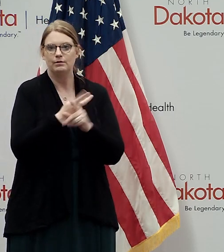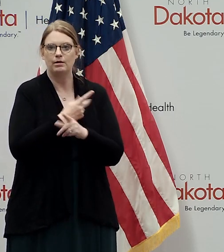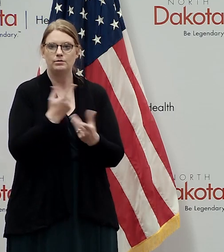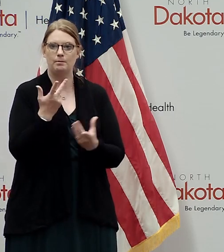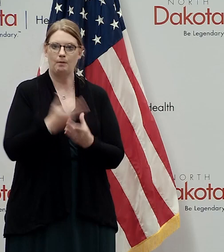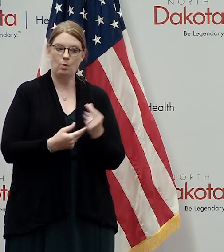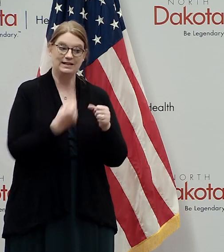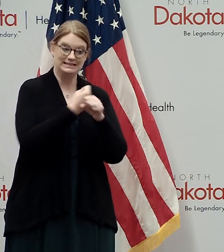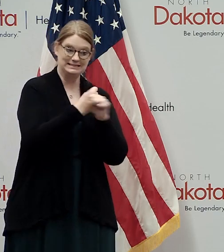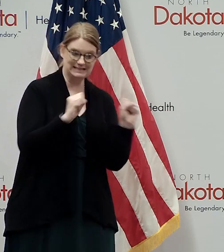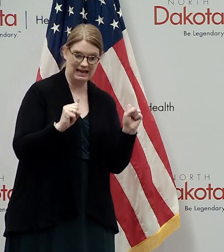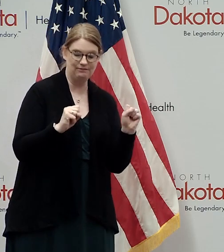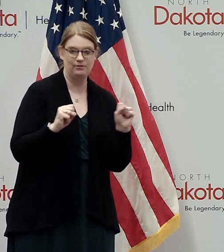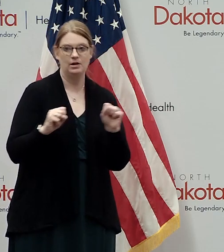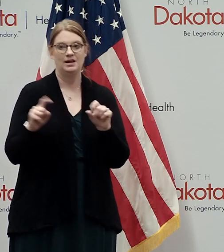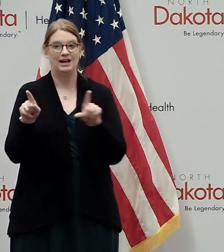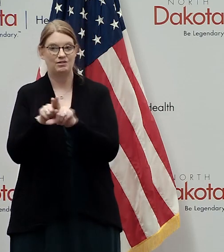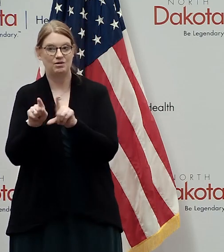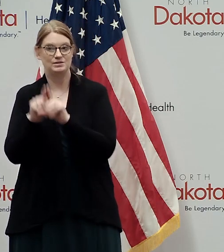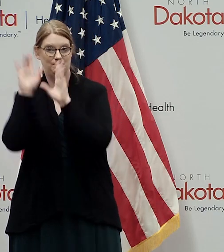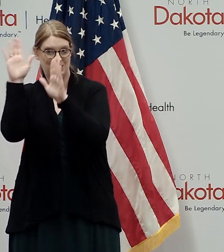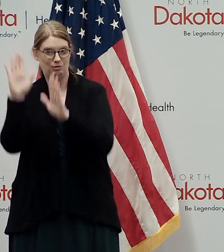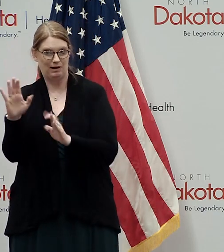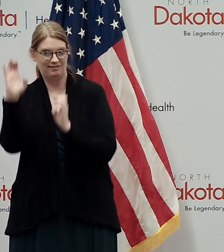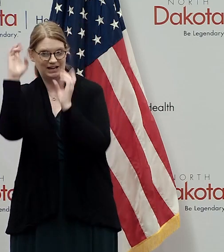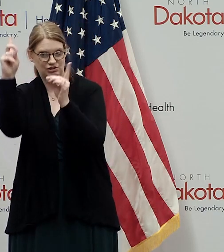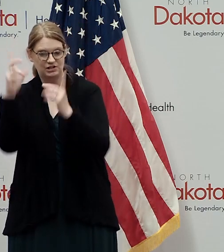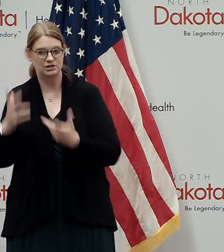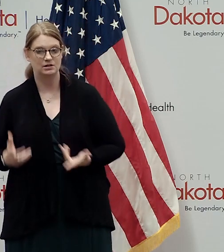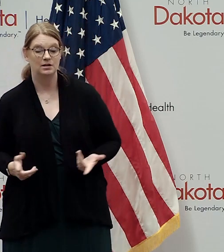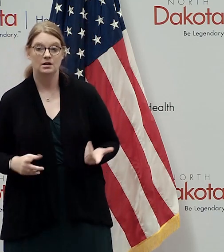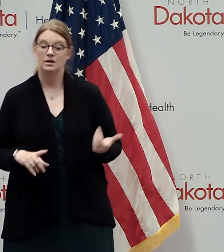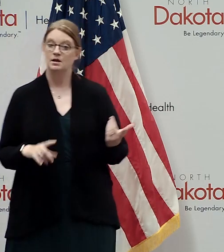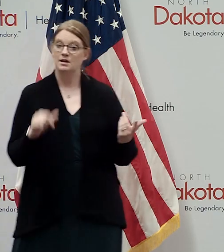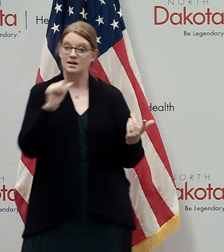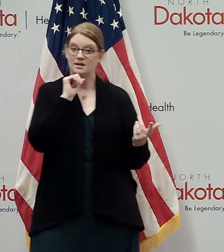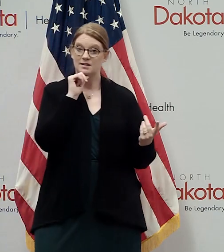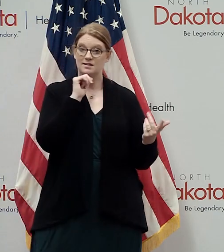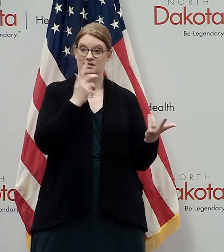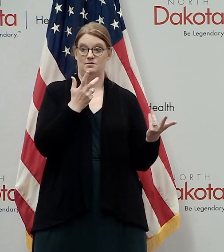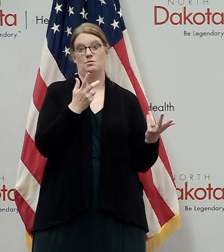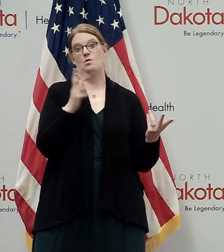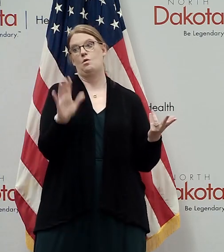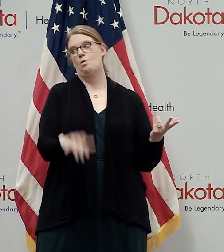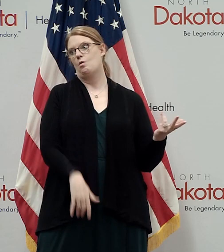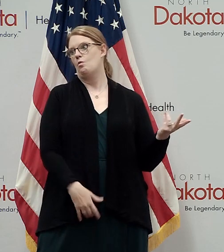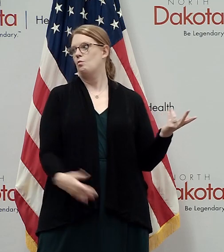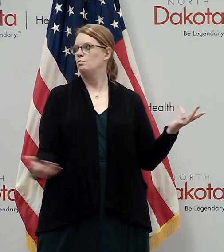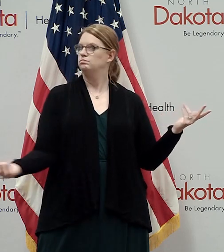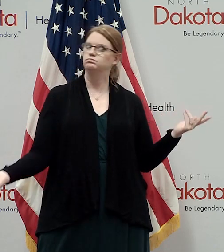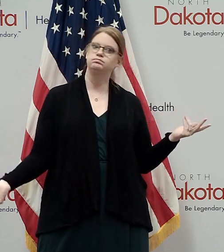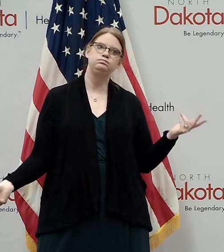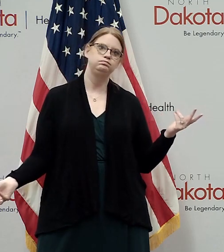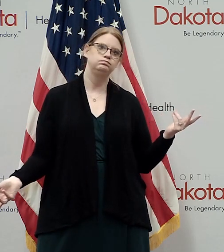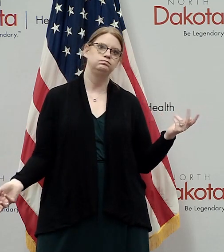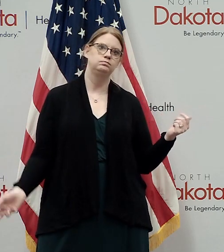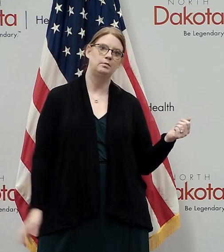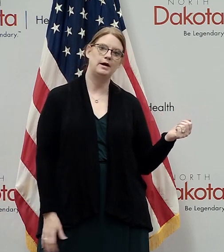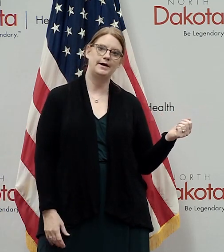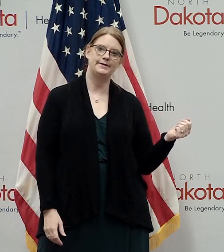both: be safe, and be great at the education. And I would say not just be like, oh, we're